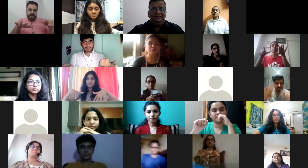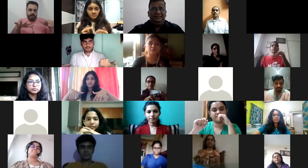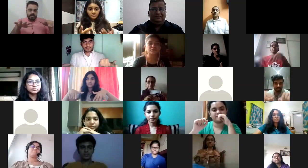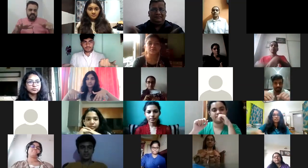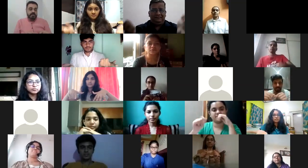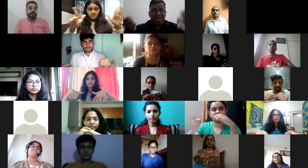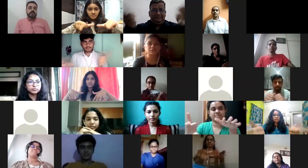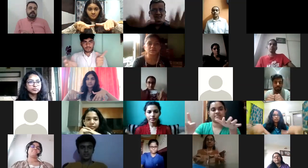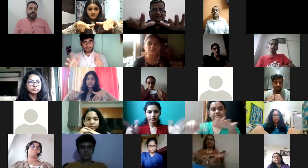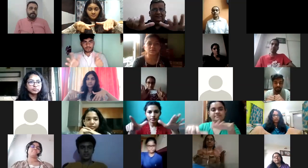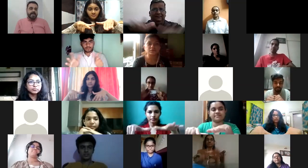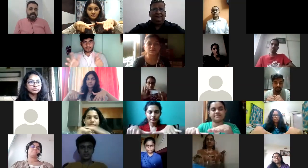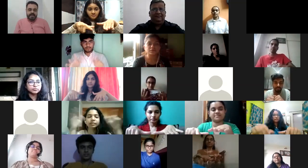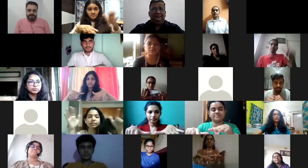Week. Monday.